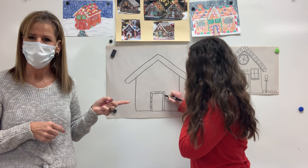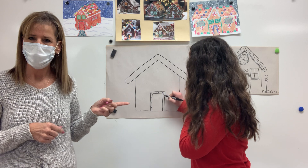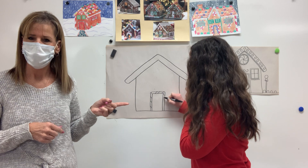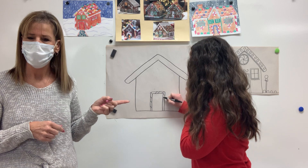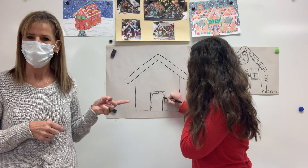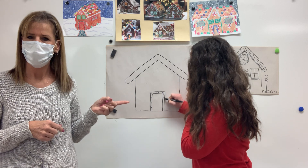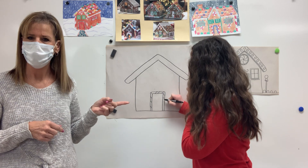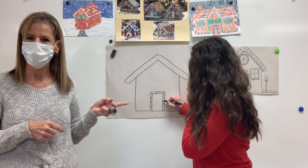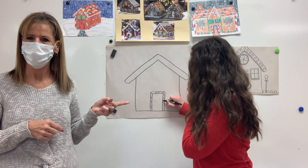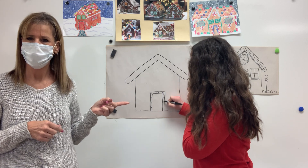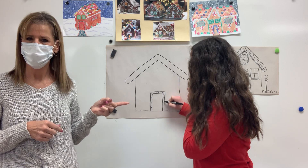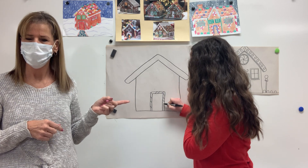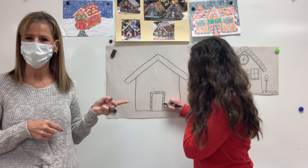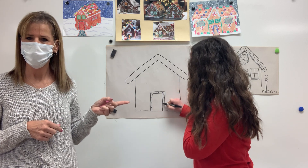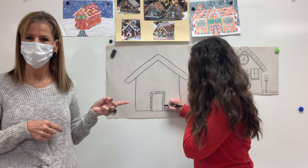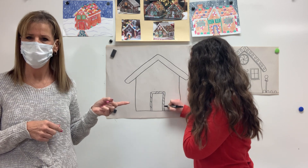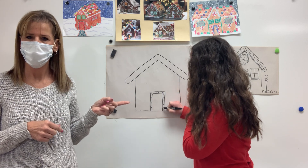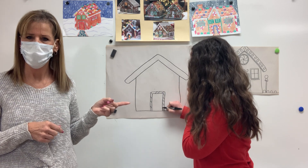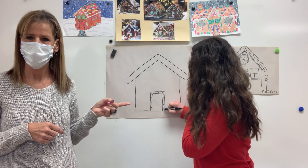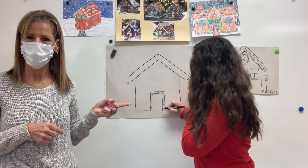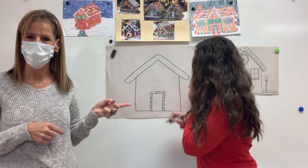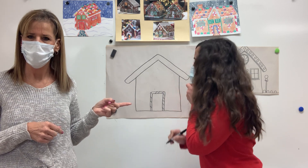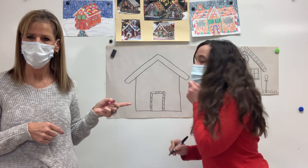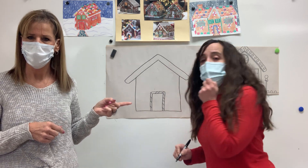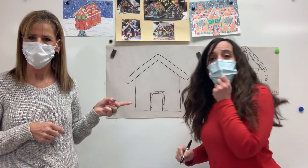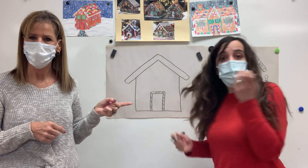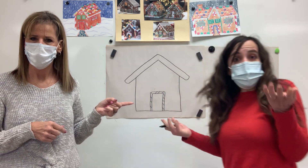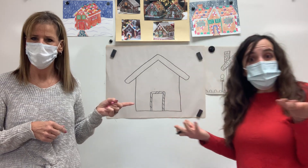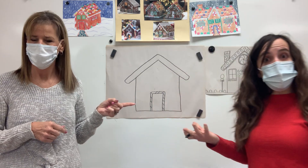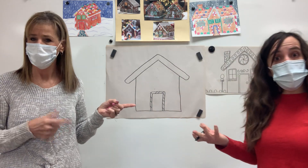the door, like that. It's up to you how